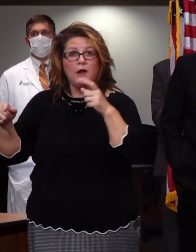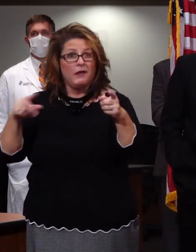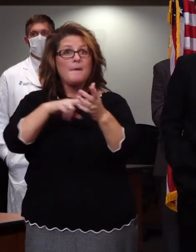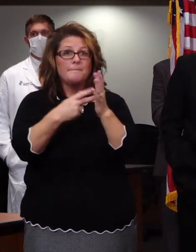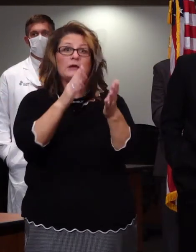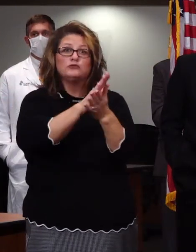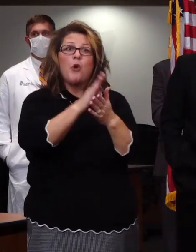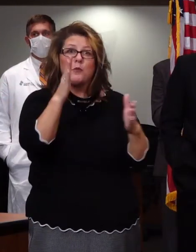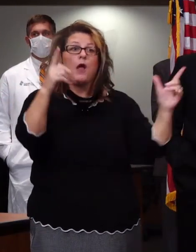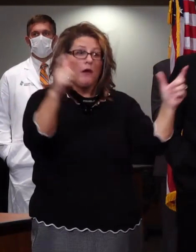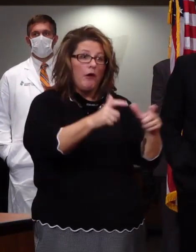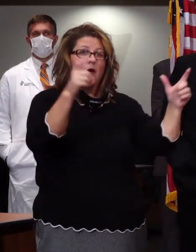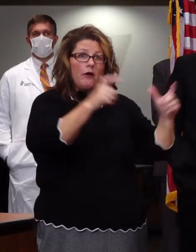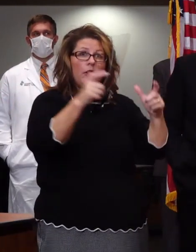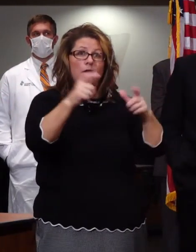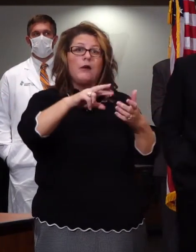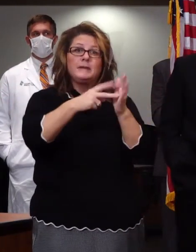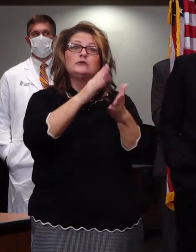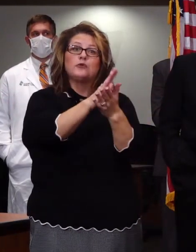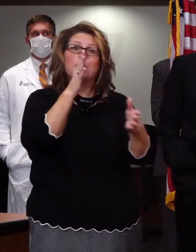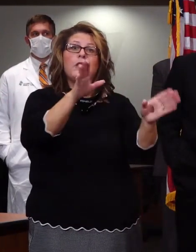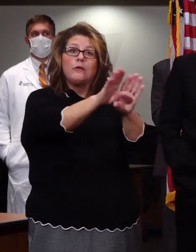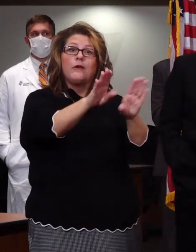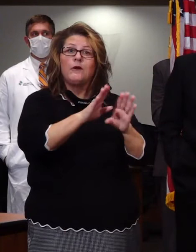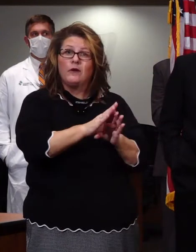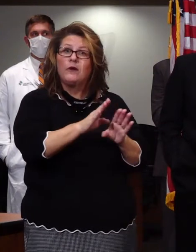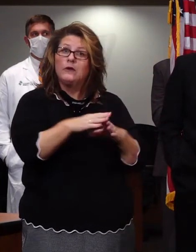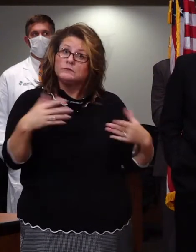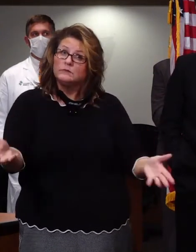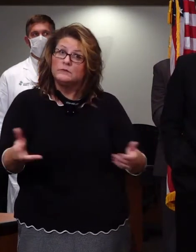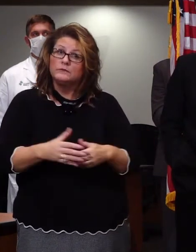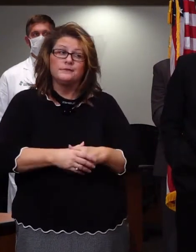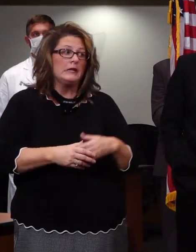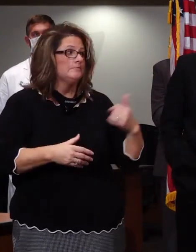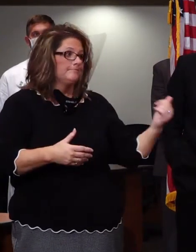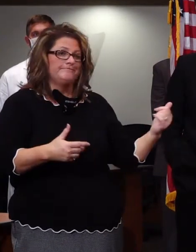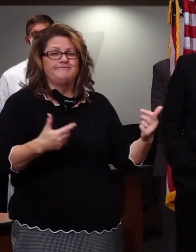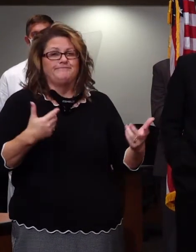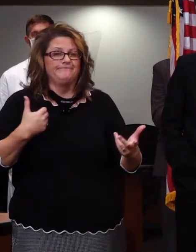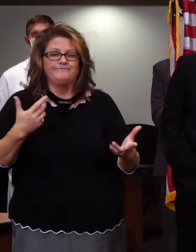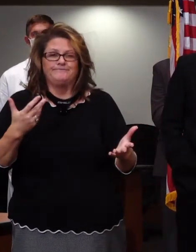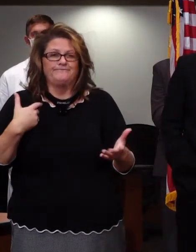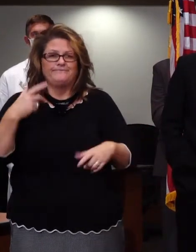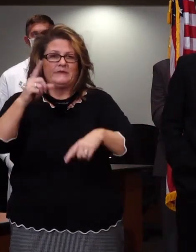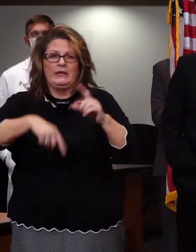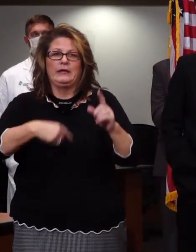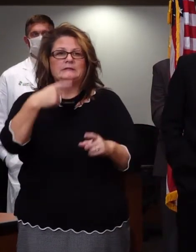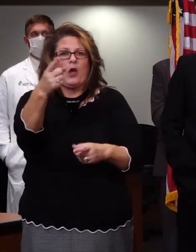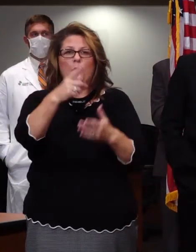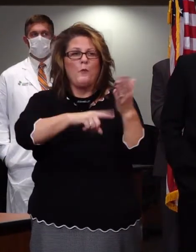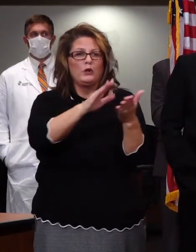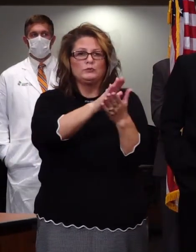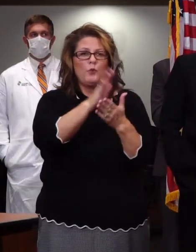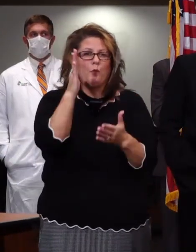spread of the schools? Will they have enough staff? Well, I can't speak to what the schools will have